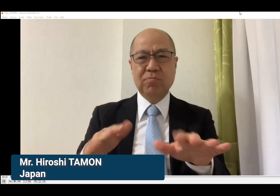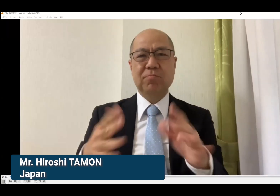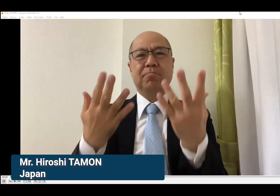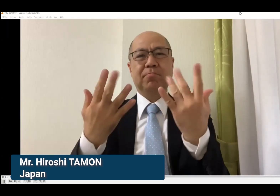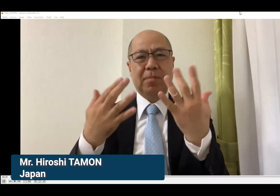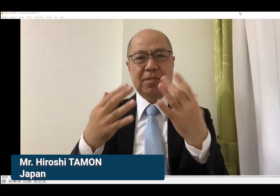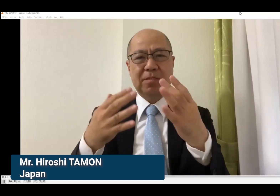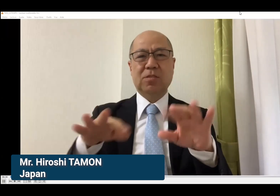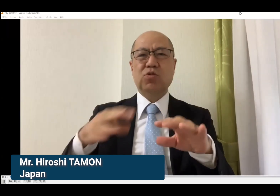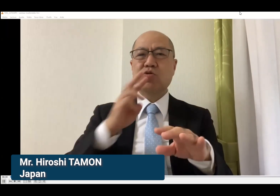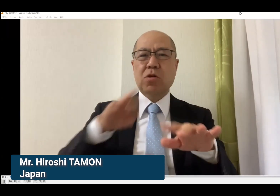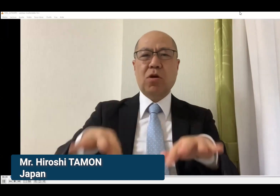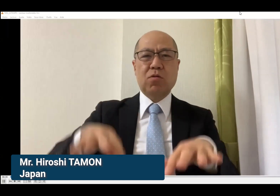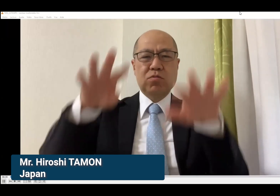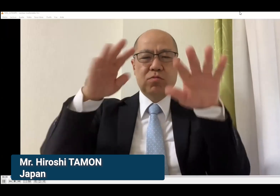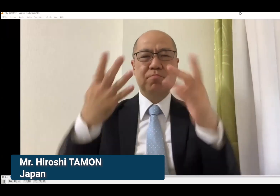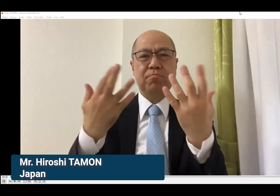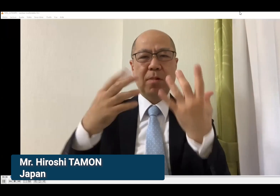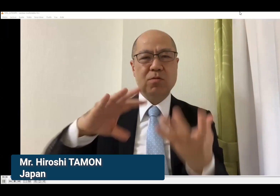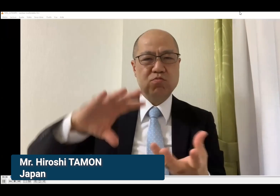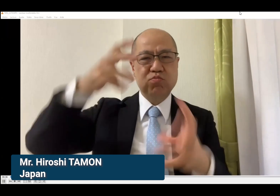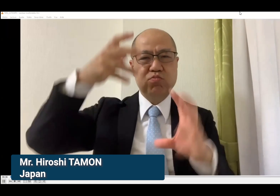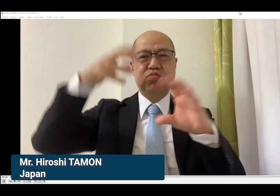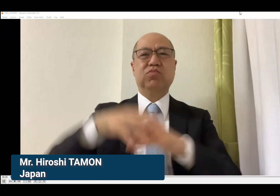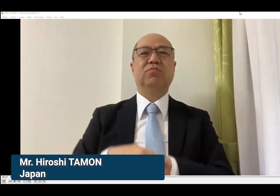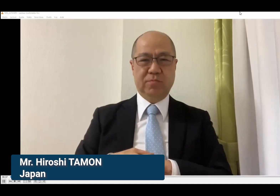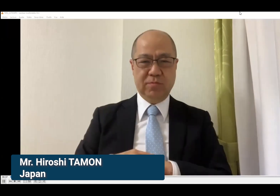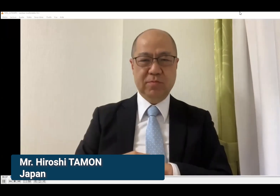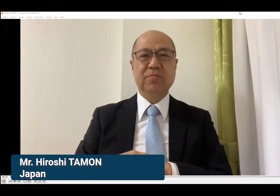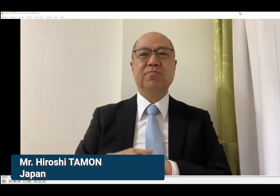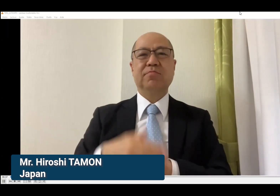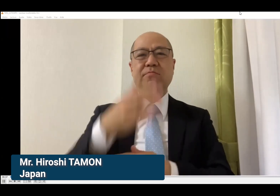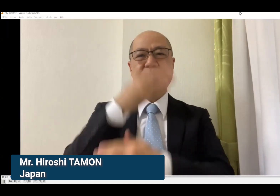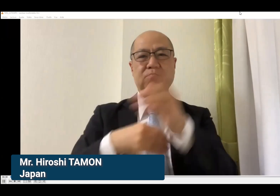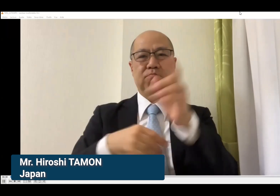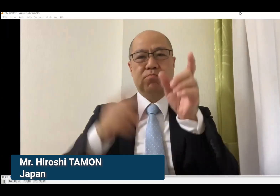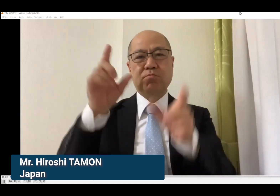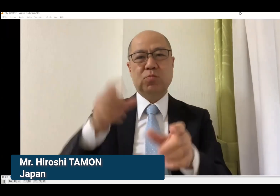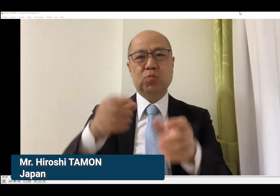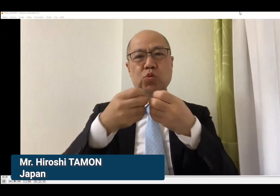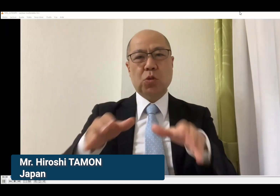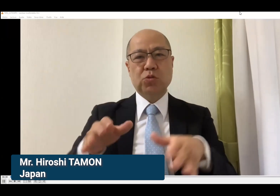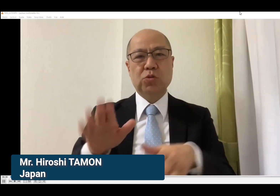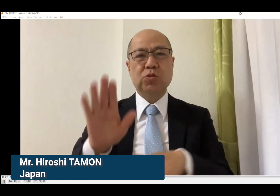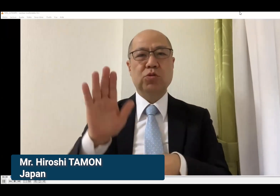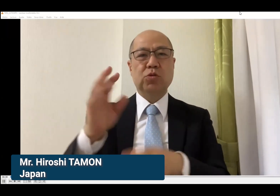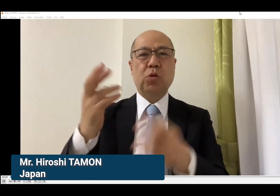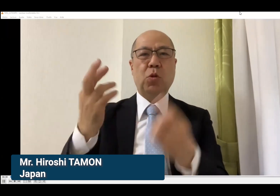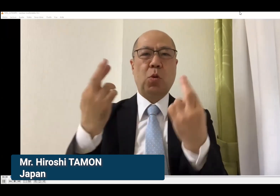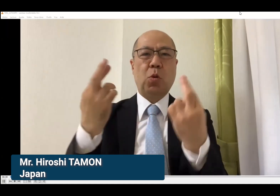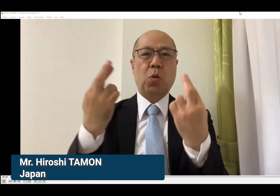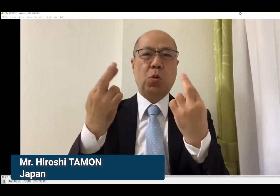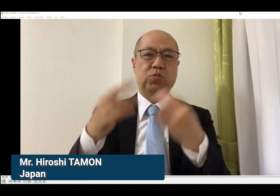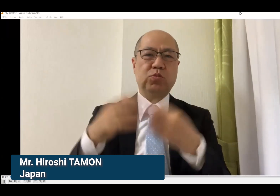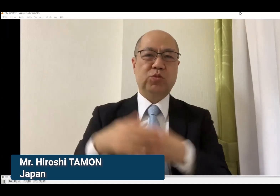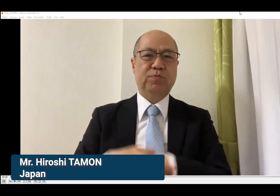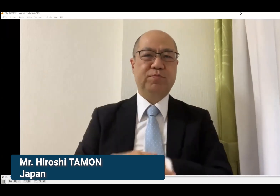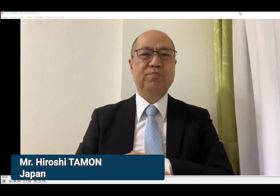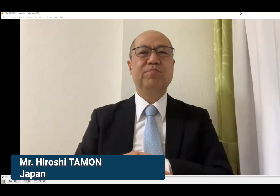there are many earthquakes, water floods, and other natural disasters in Japan. And during these disasters, people